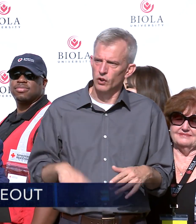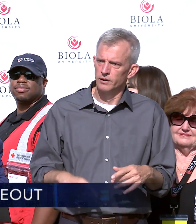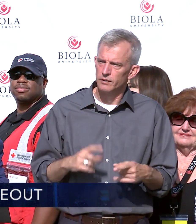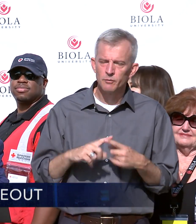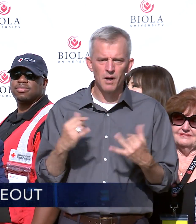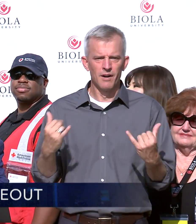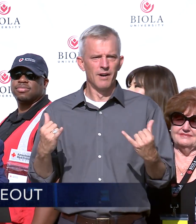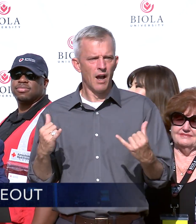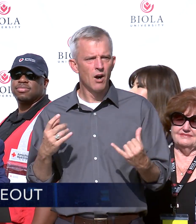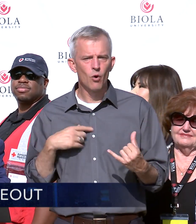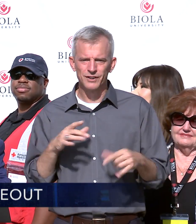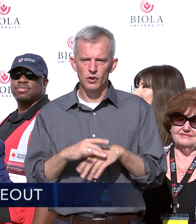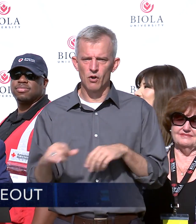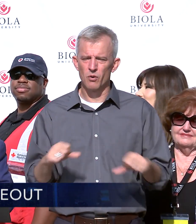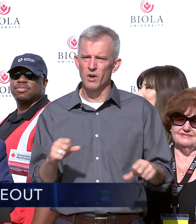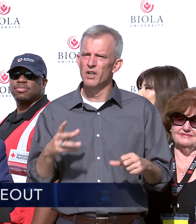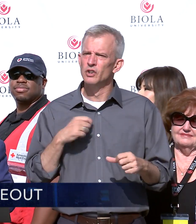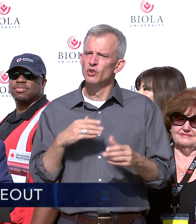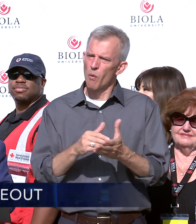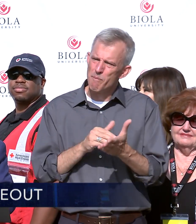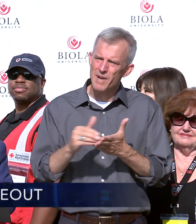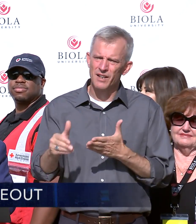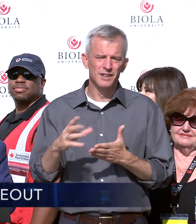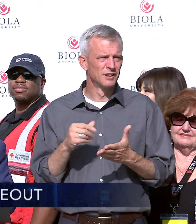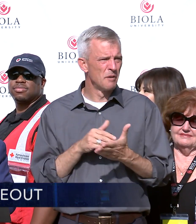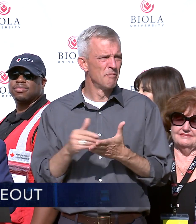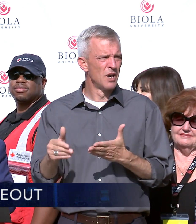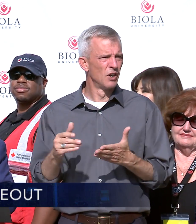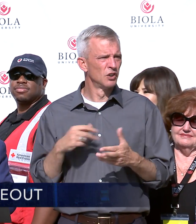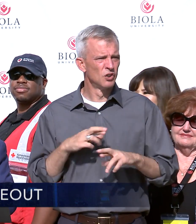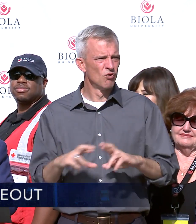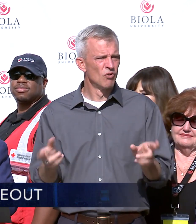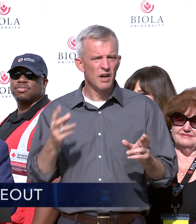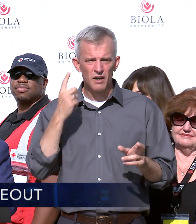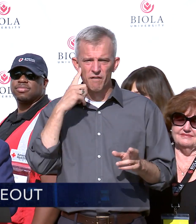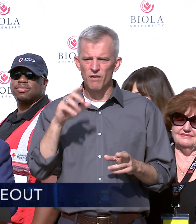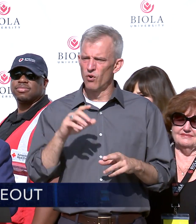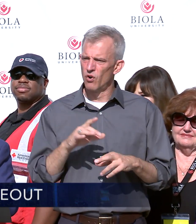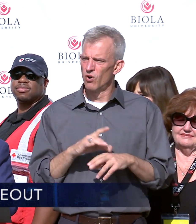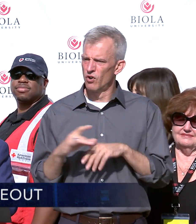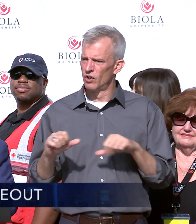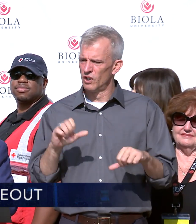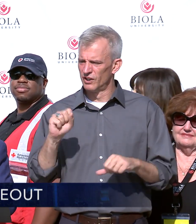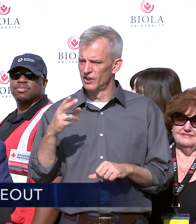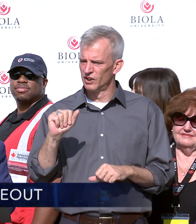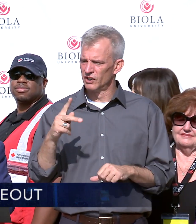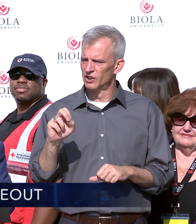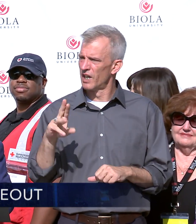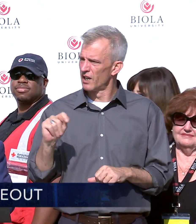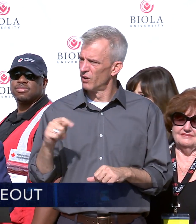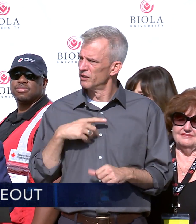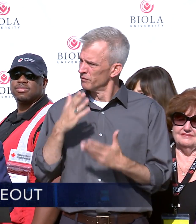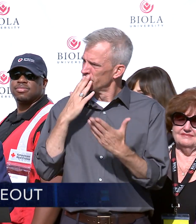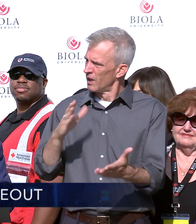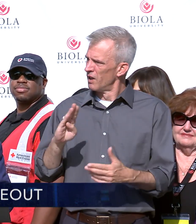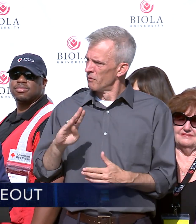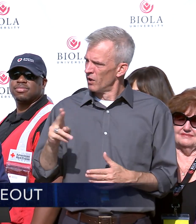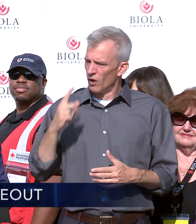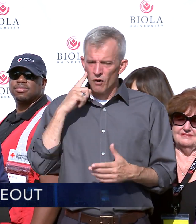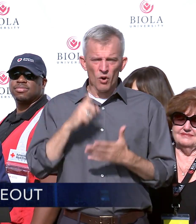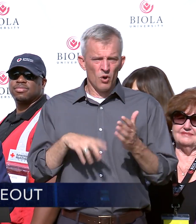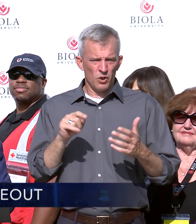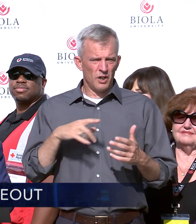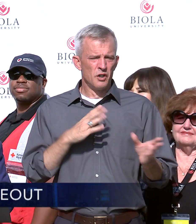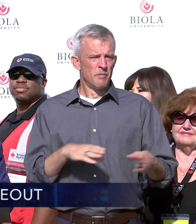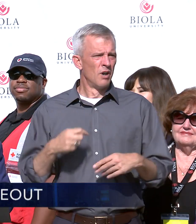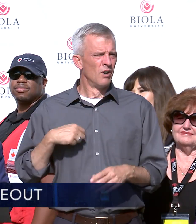So millions upon millions are ready for the shakeout. And I thank you, Biola, for what you've done to prepare us. Last year, over